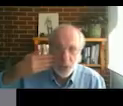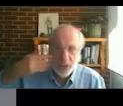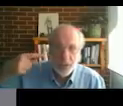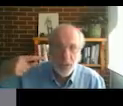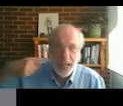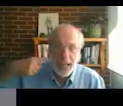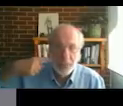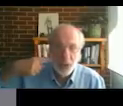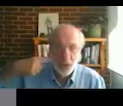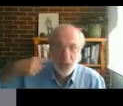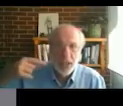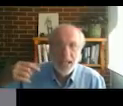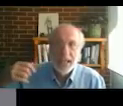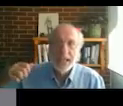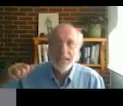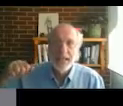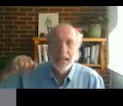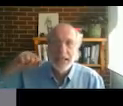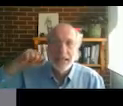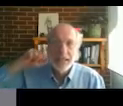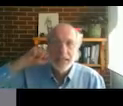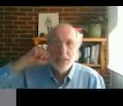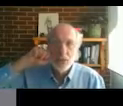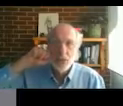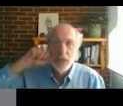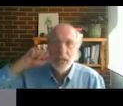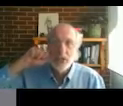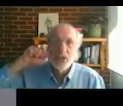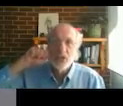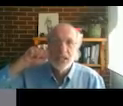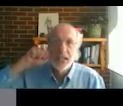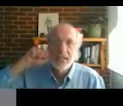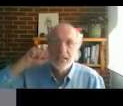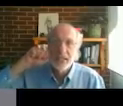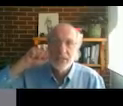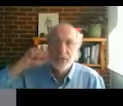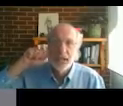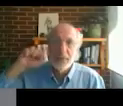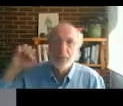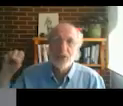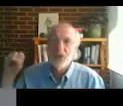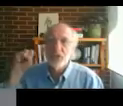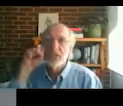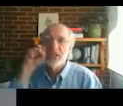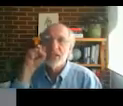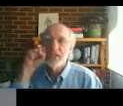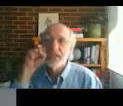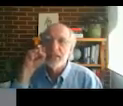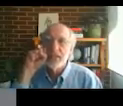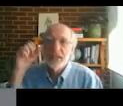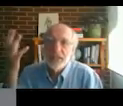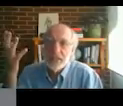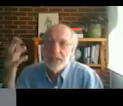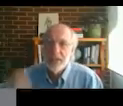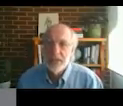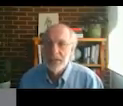fingers point for apple and that you use the A sign for apple, so it's the